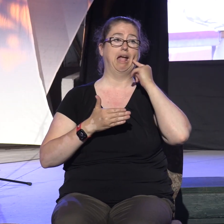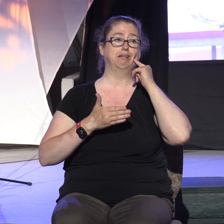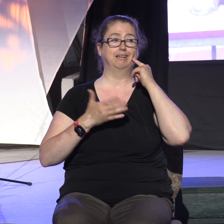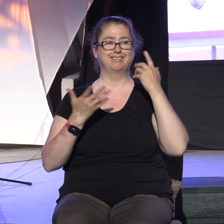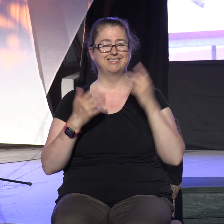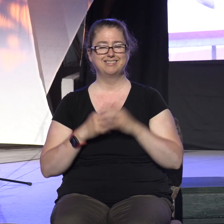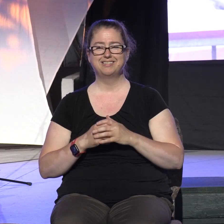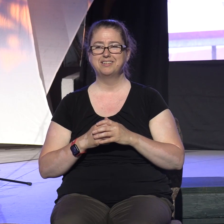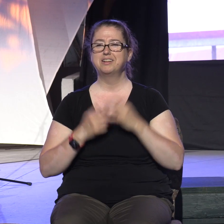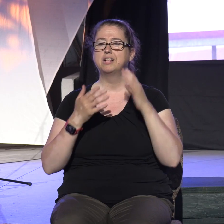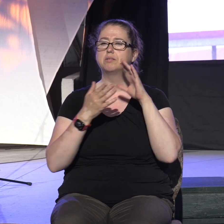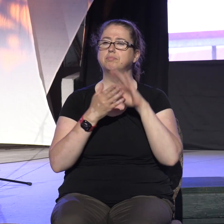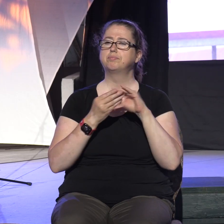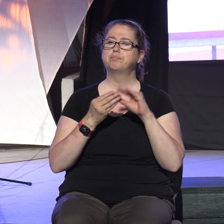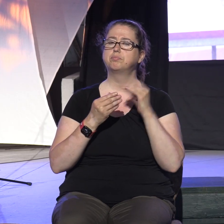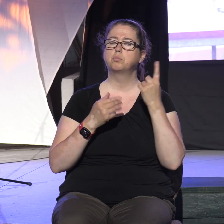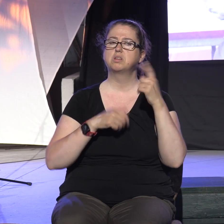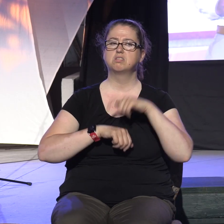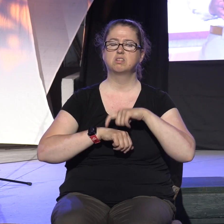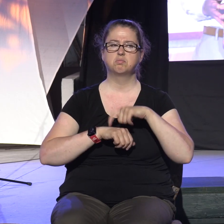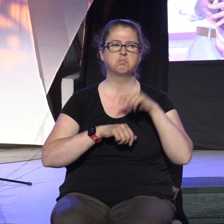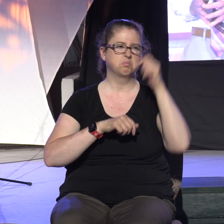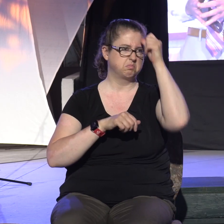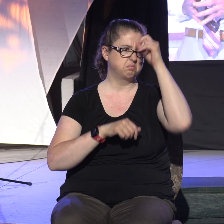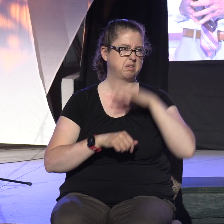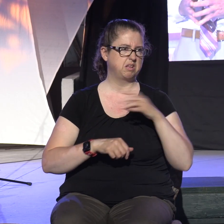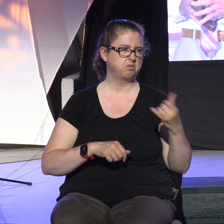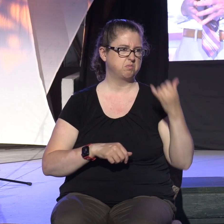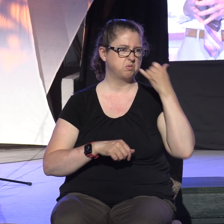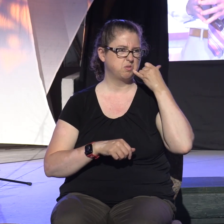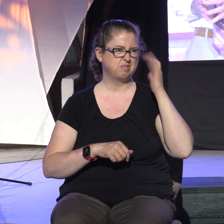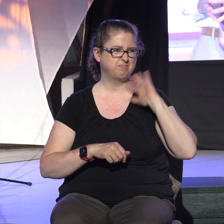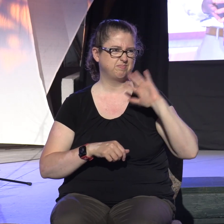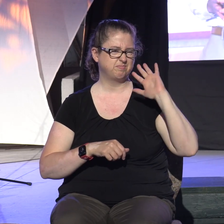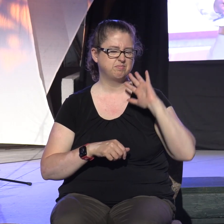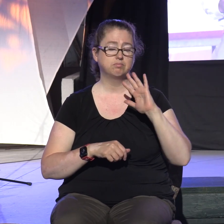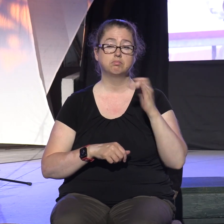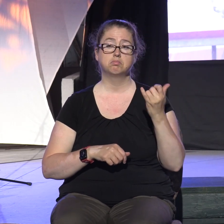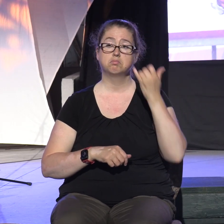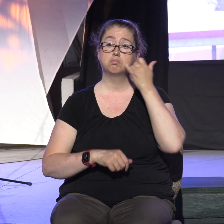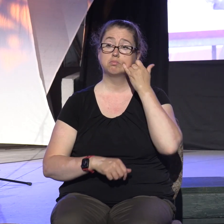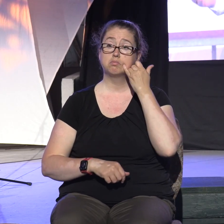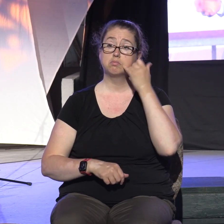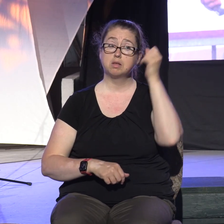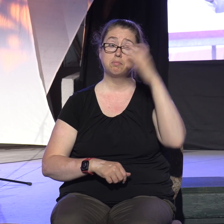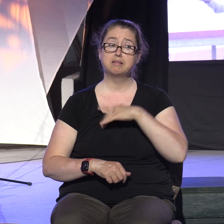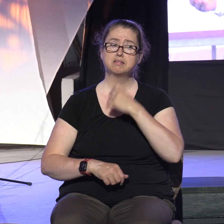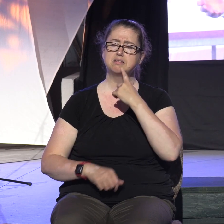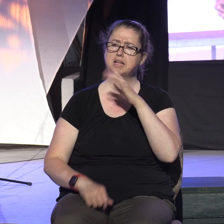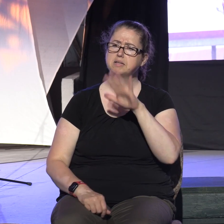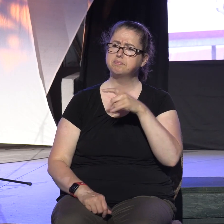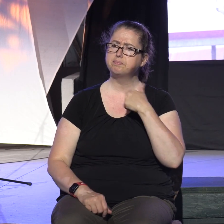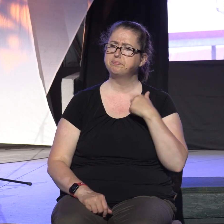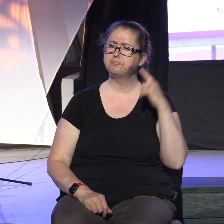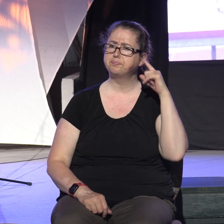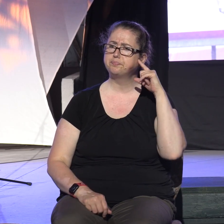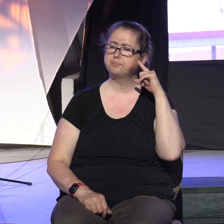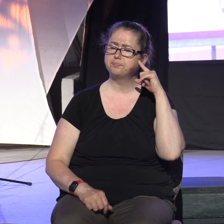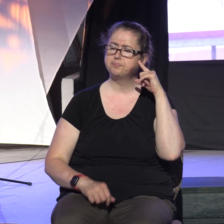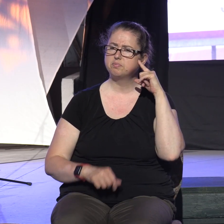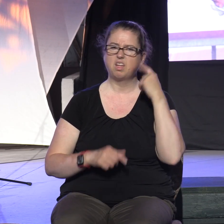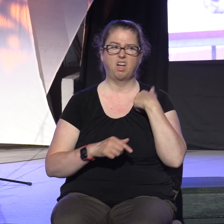of a friend that sometimes you conduct funerals, and my wife just died, and I was wondering if you would